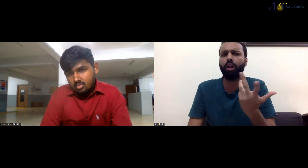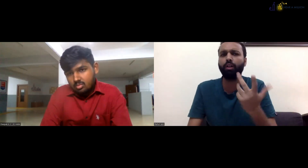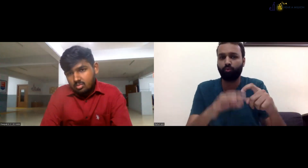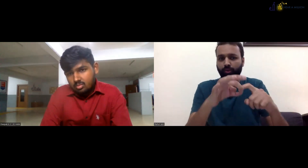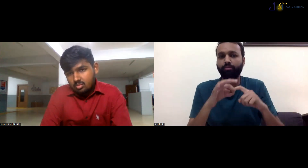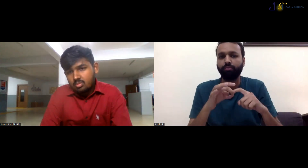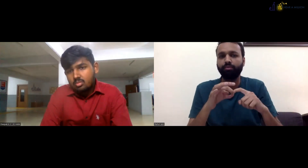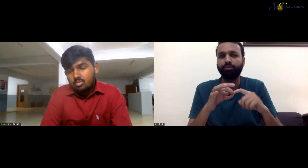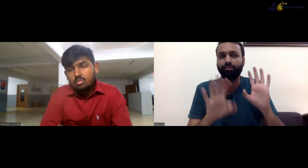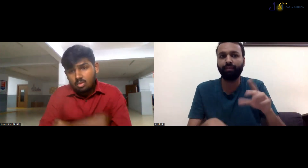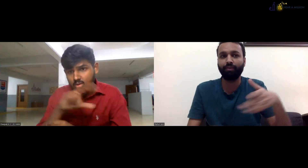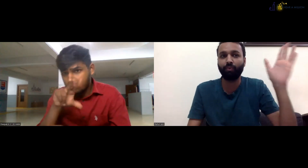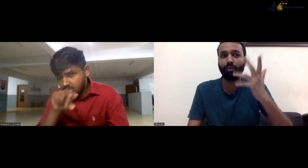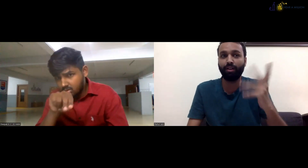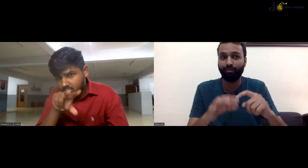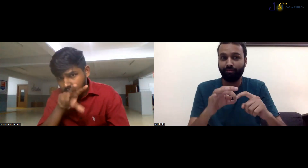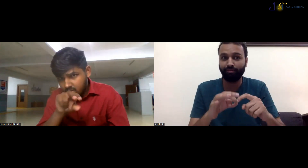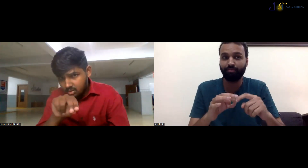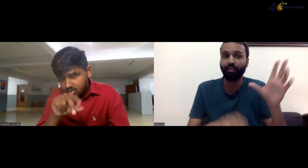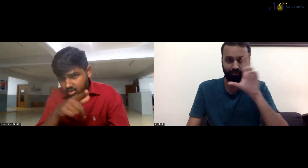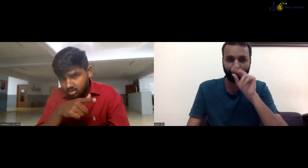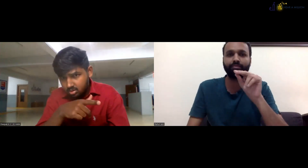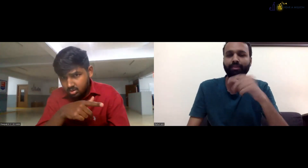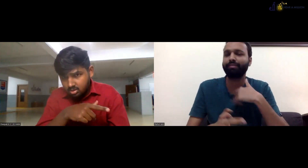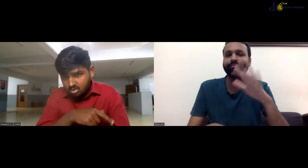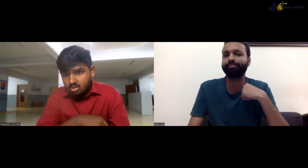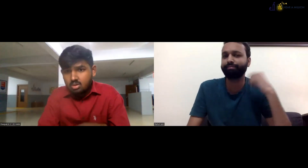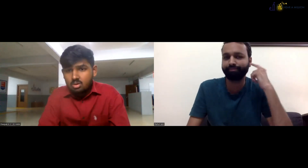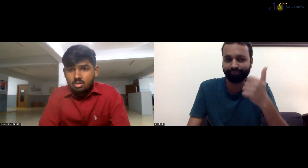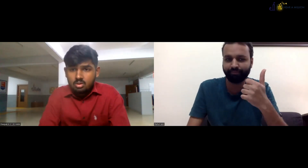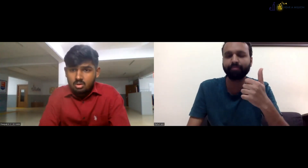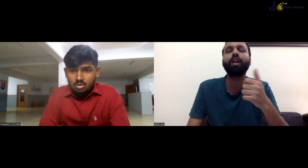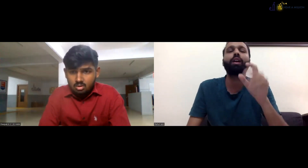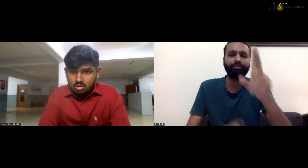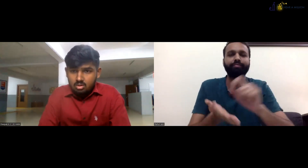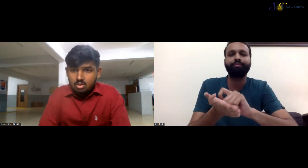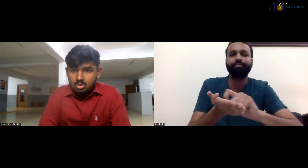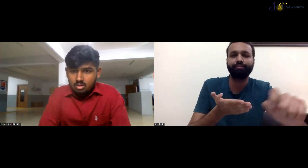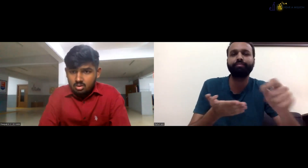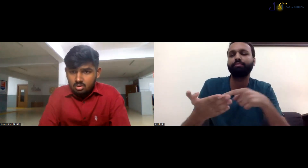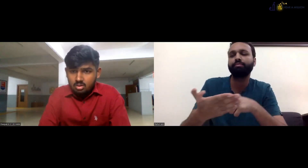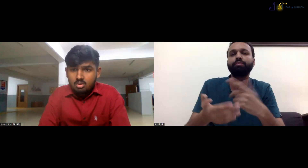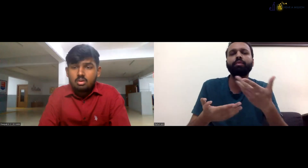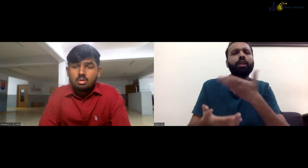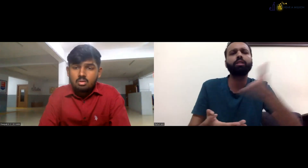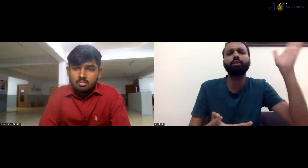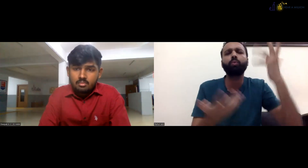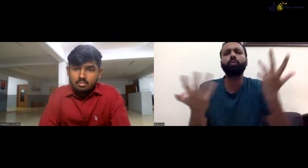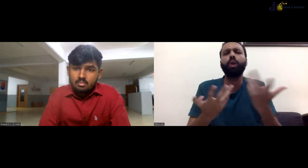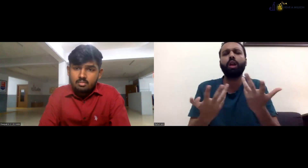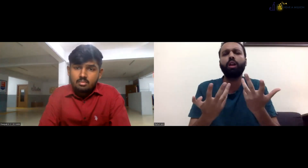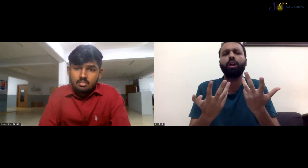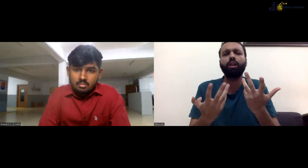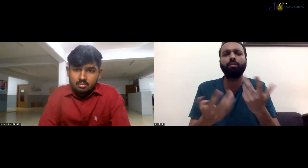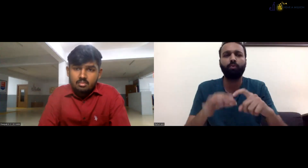So they do ask you, where are you going? Yeah, they speak. Yes, I tell them that I'm deaf. They would write it and they ask you,